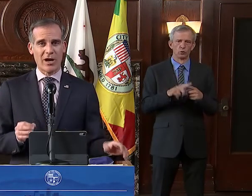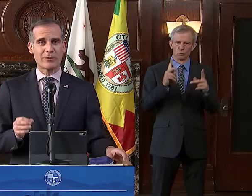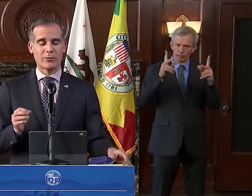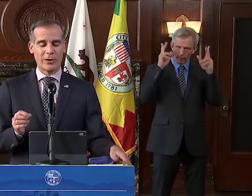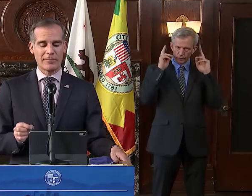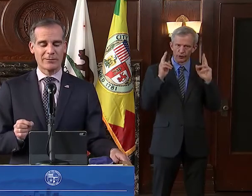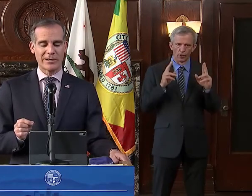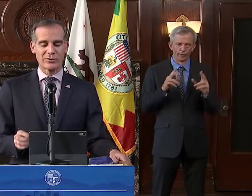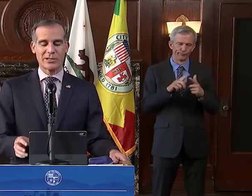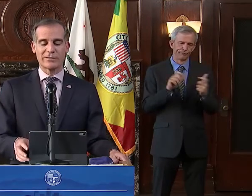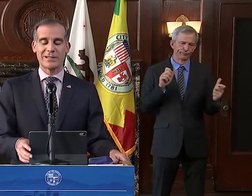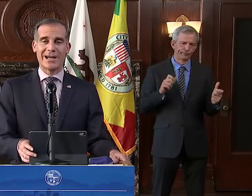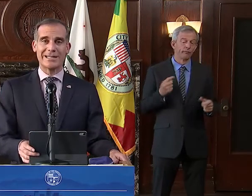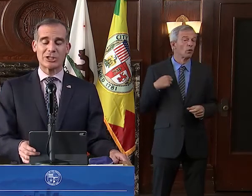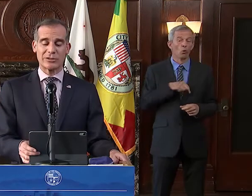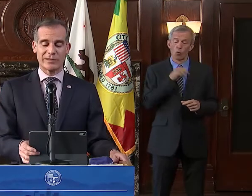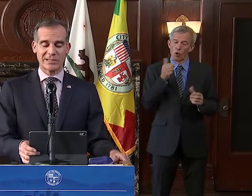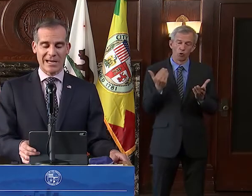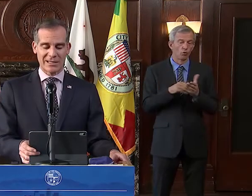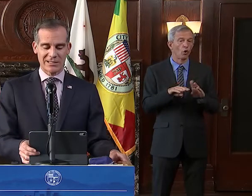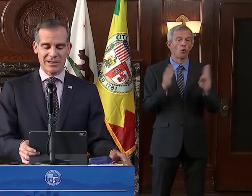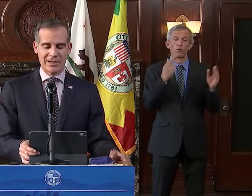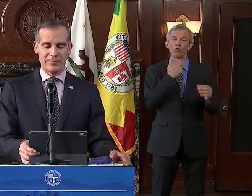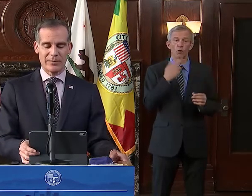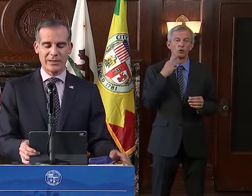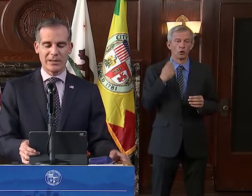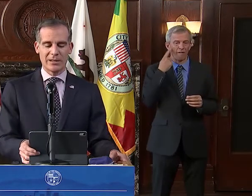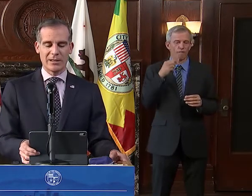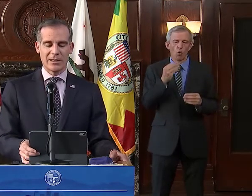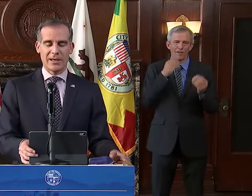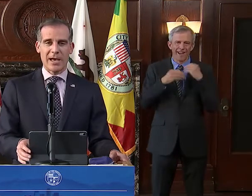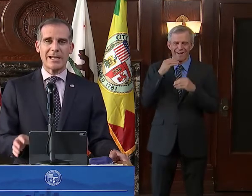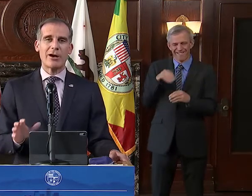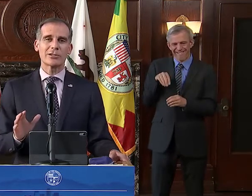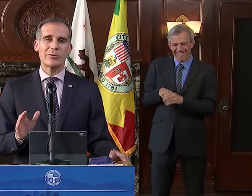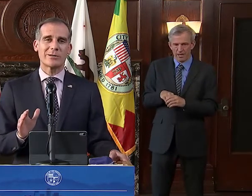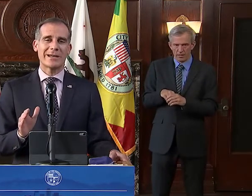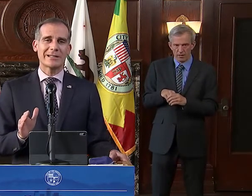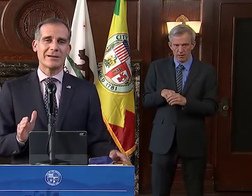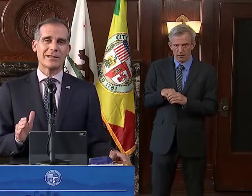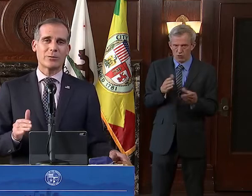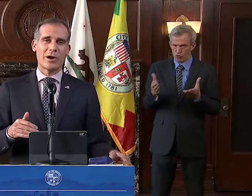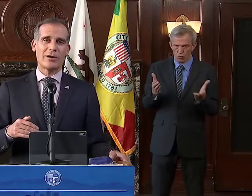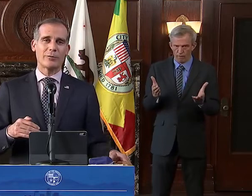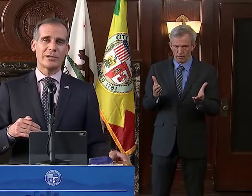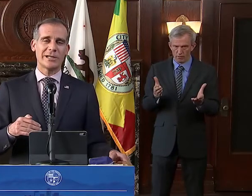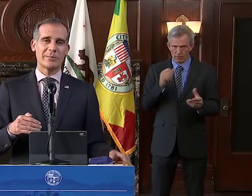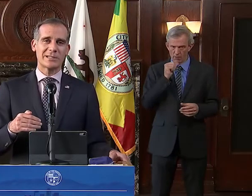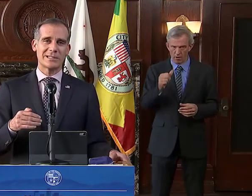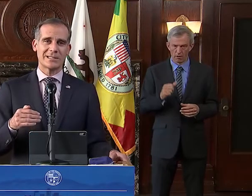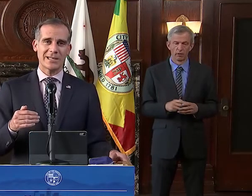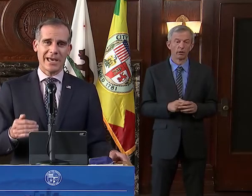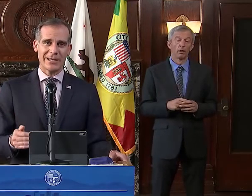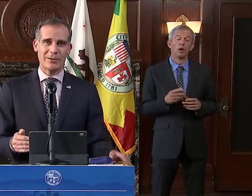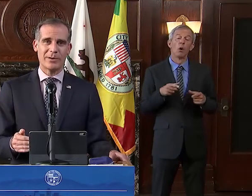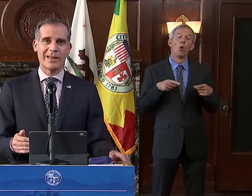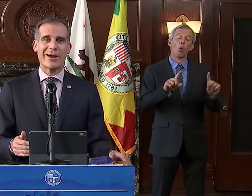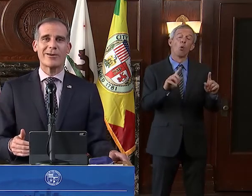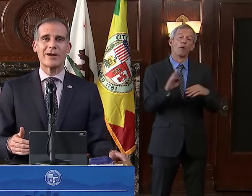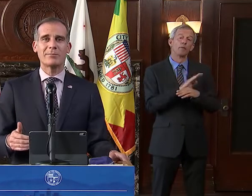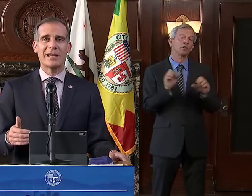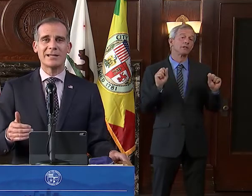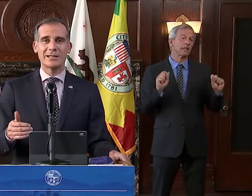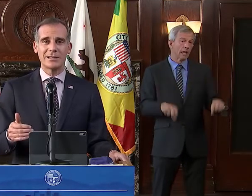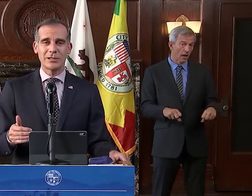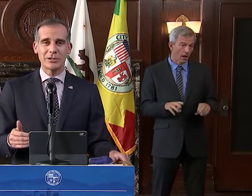we're not reopening restaurants for dine-in service at this time. And I also want to make clear that while retail businesses can open, they